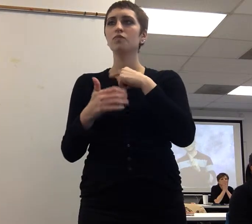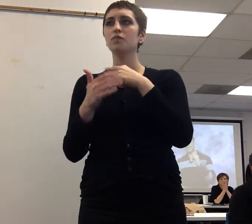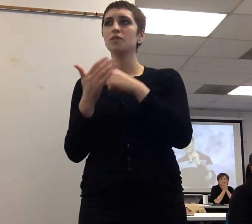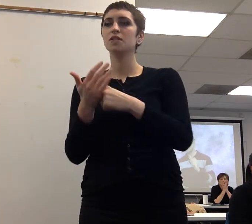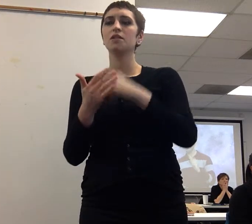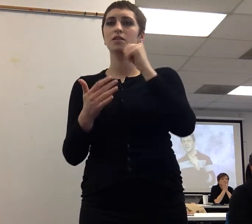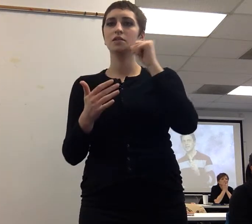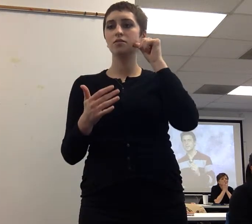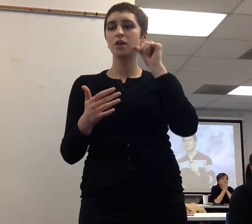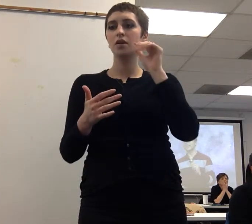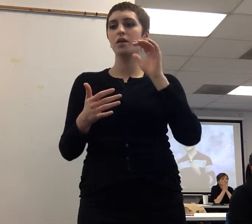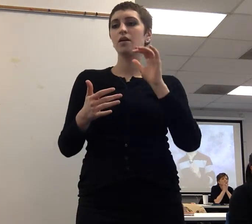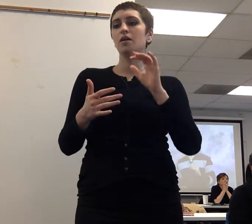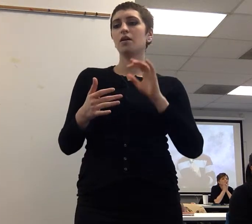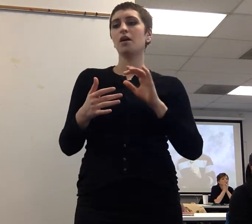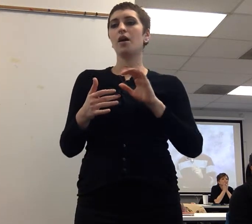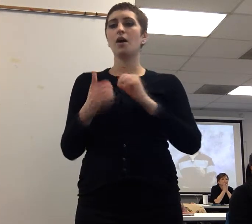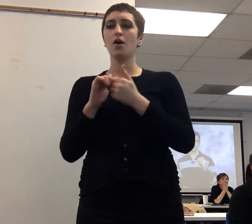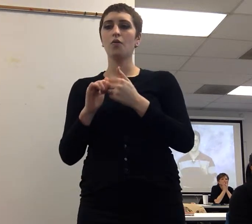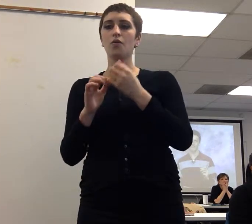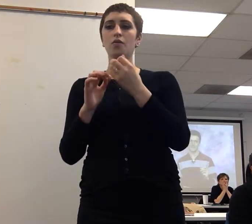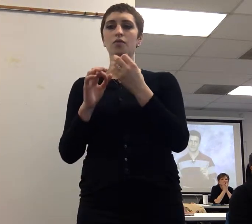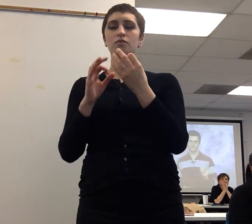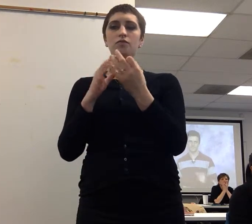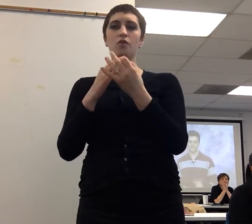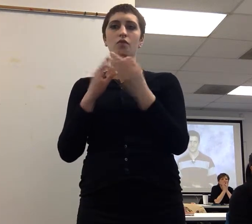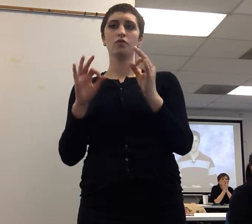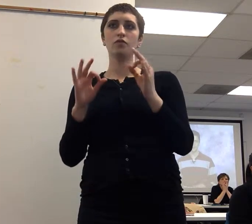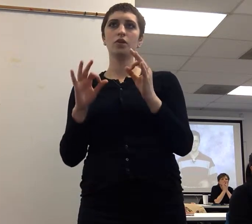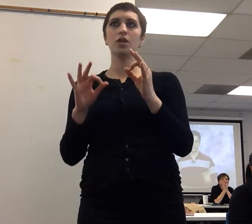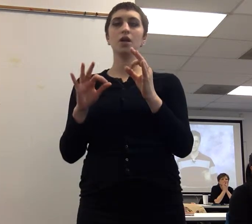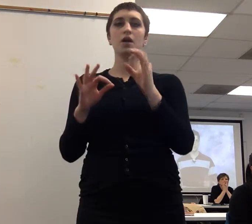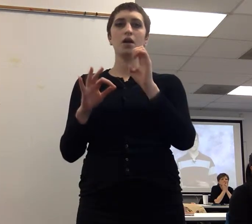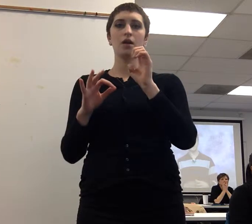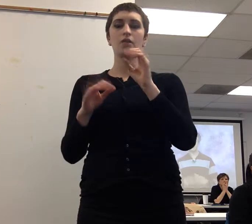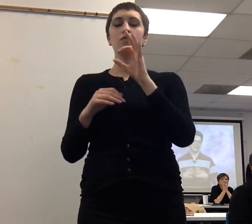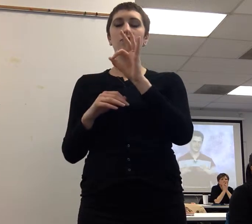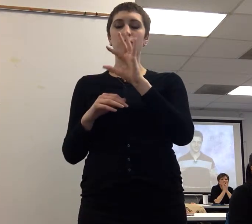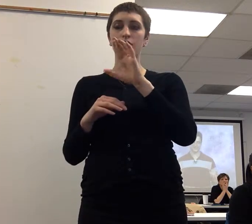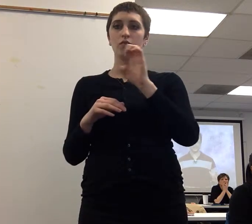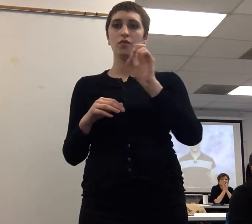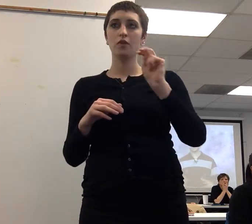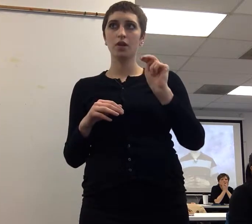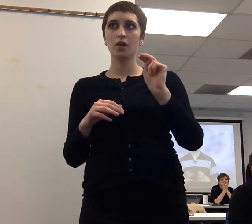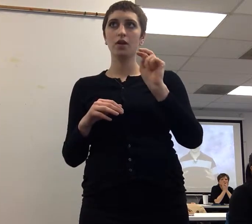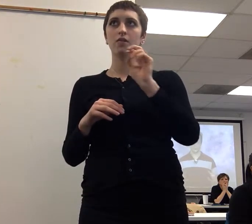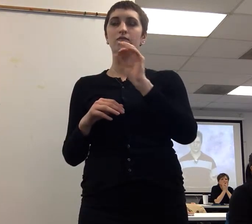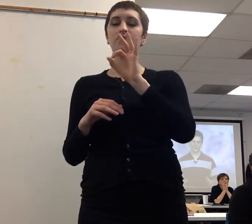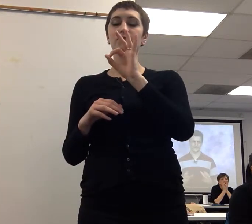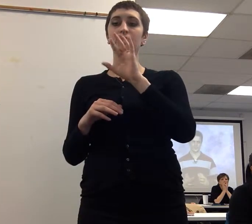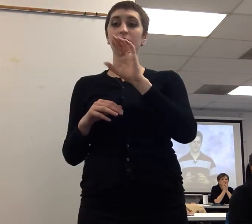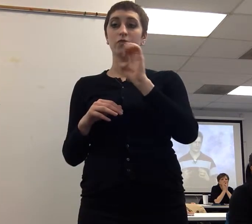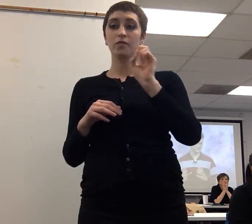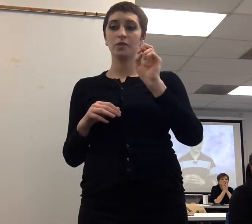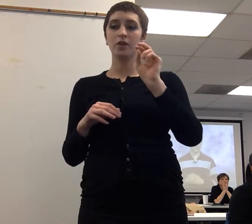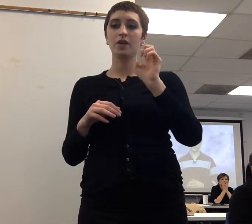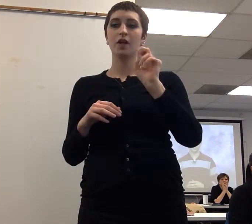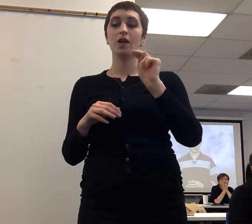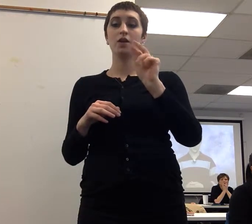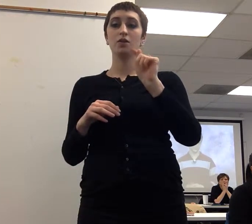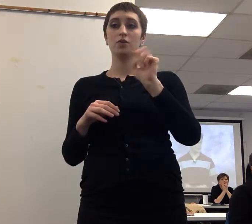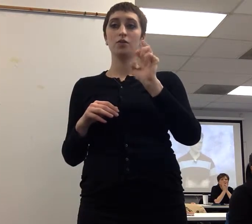without any type of intervention from government. Now we know that that doesn't exist in its pure form. There's always